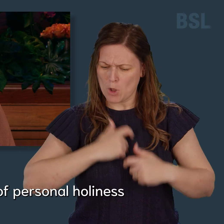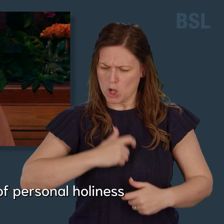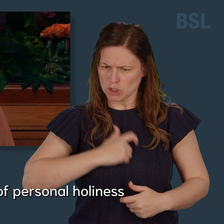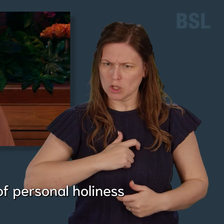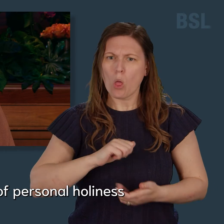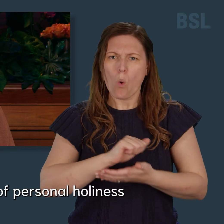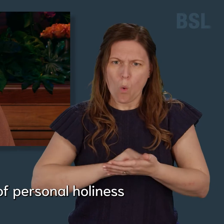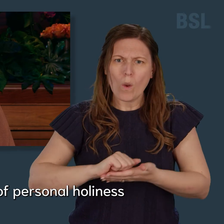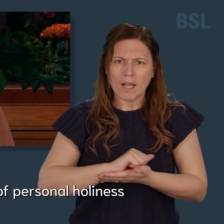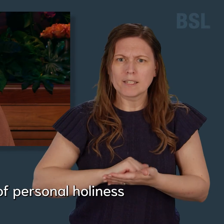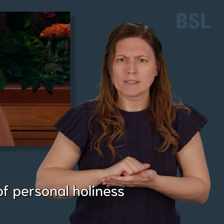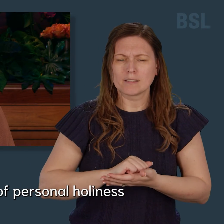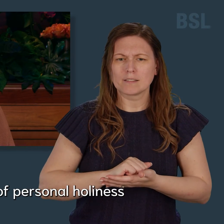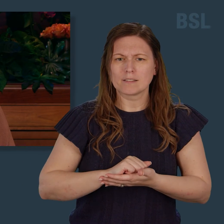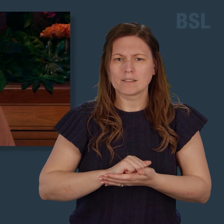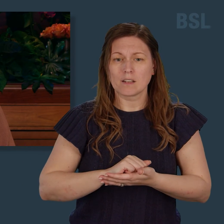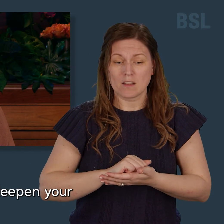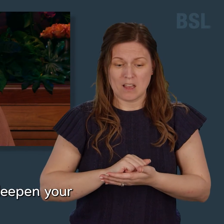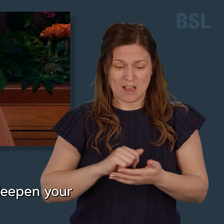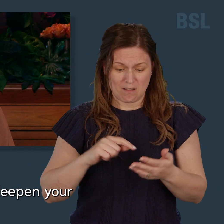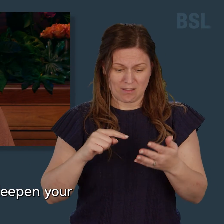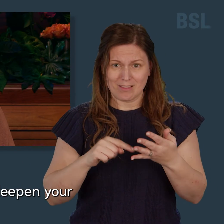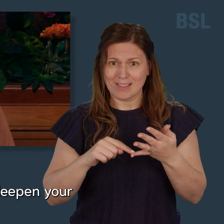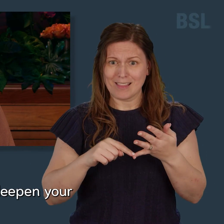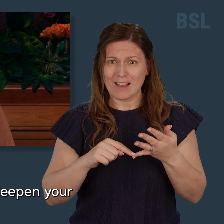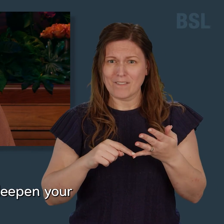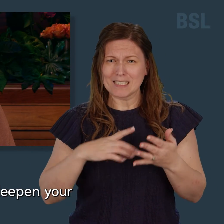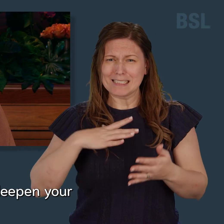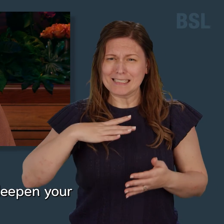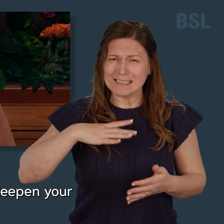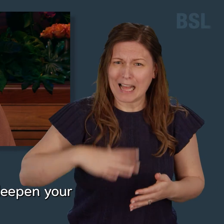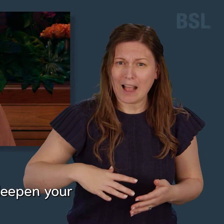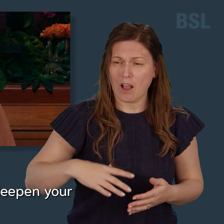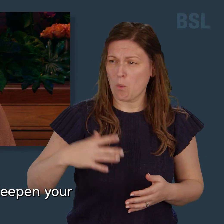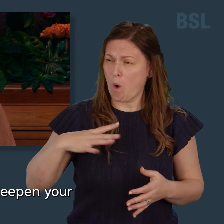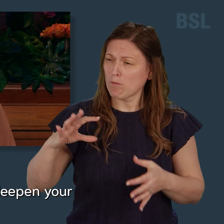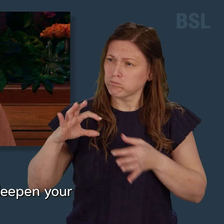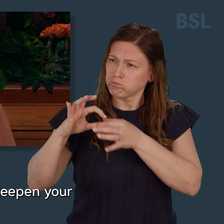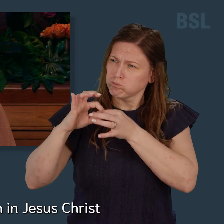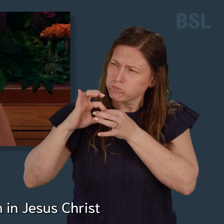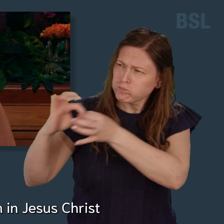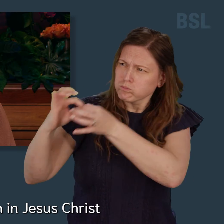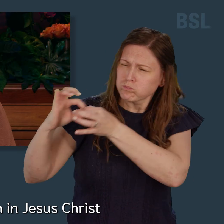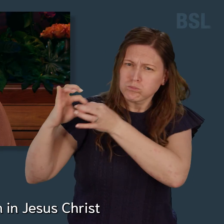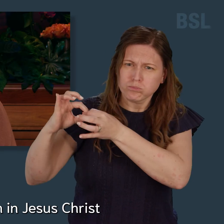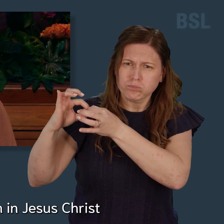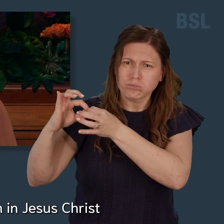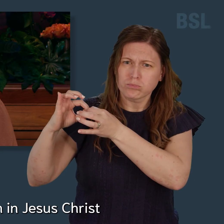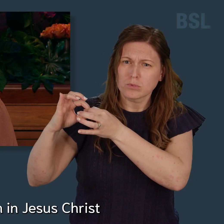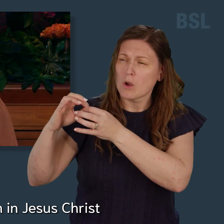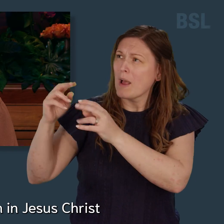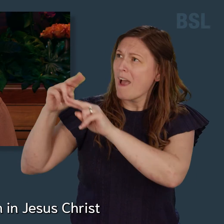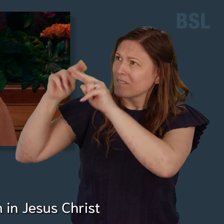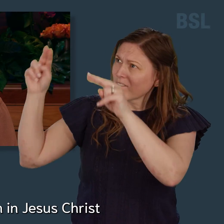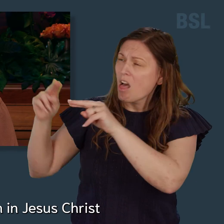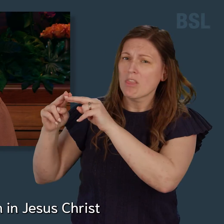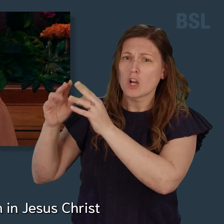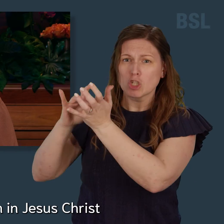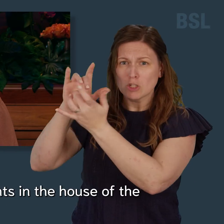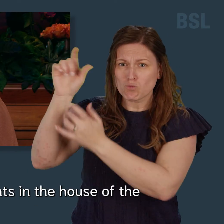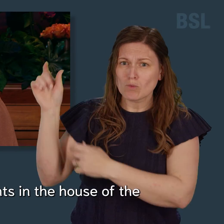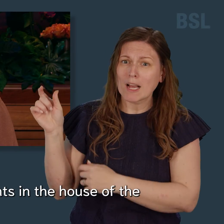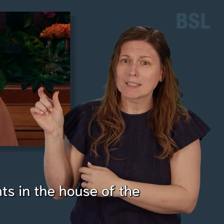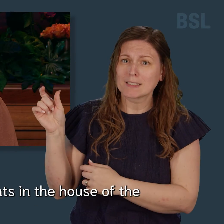personal holiness required. If you have the desire to deepen your relationship with your Father in heaven and Jesus